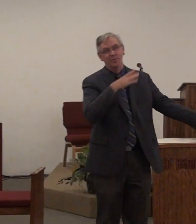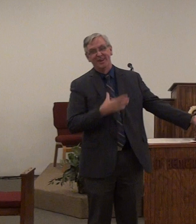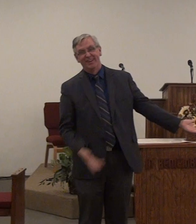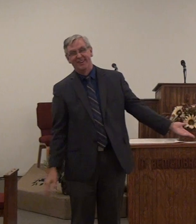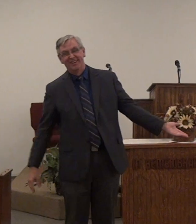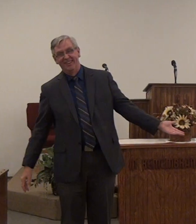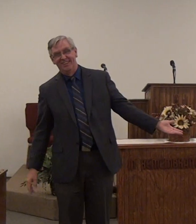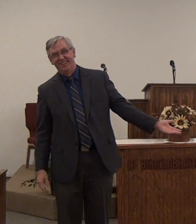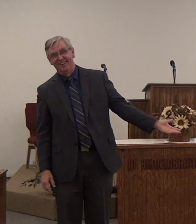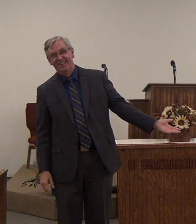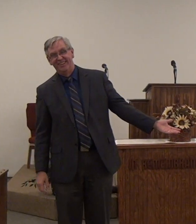to see this woman.